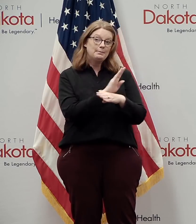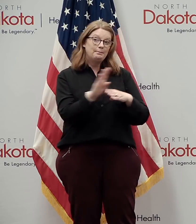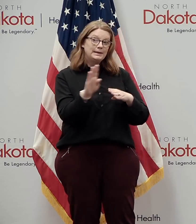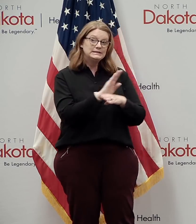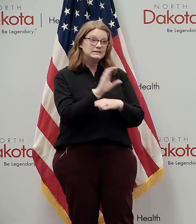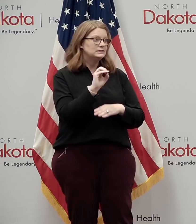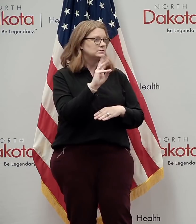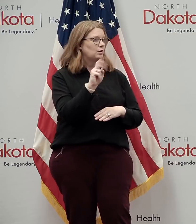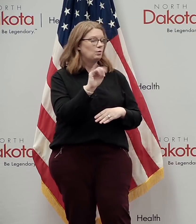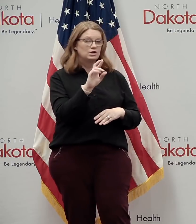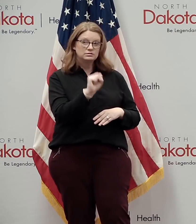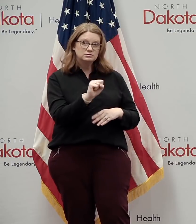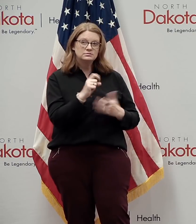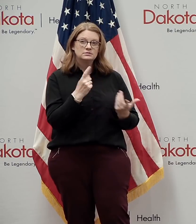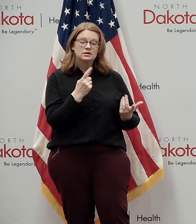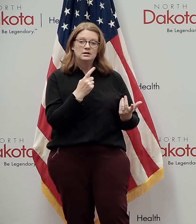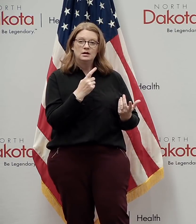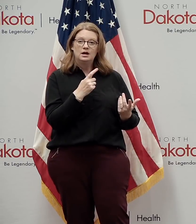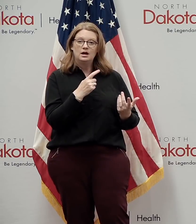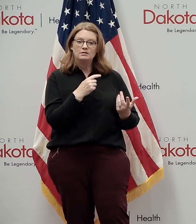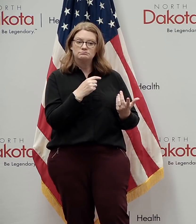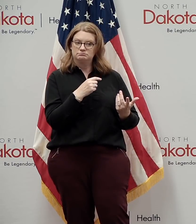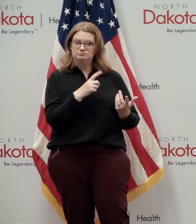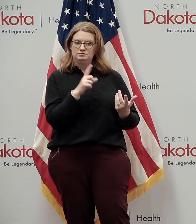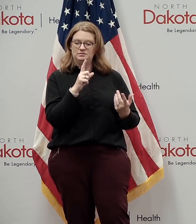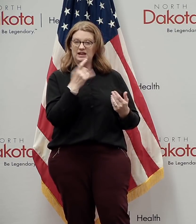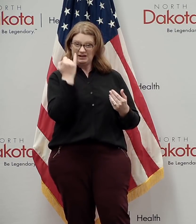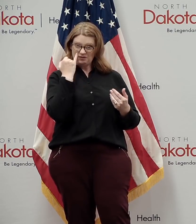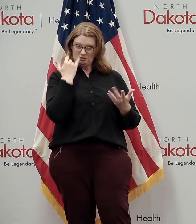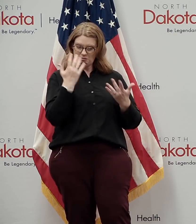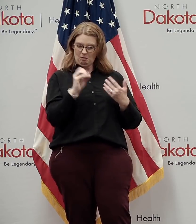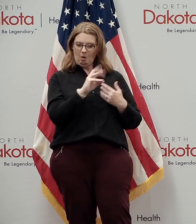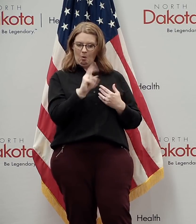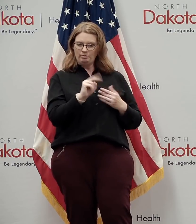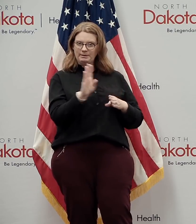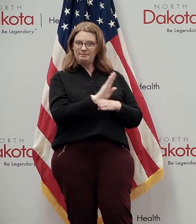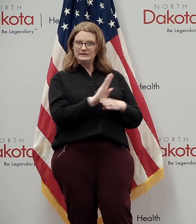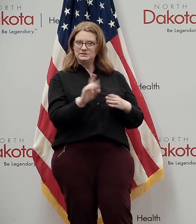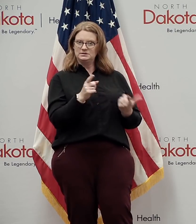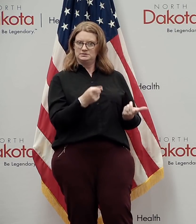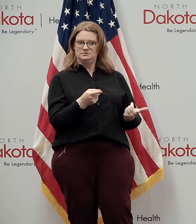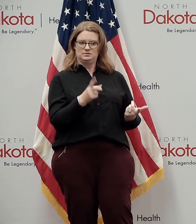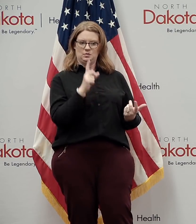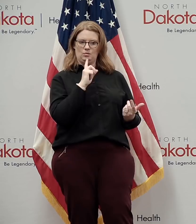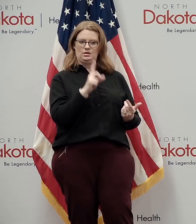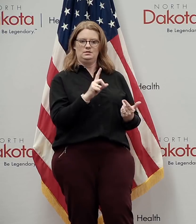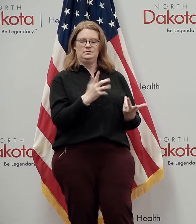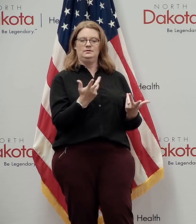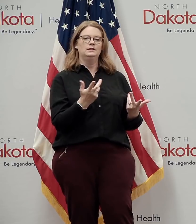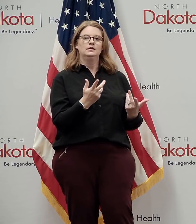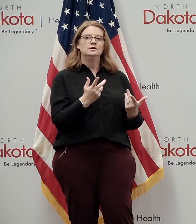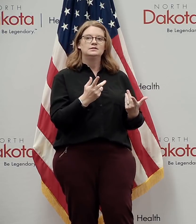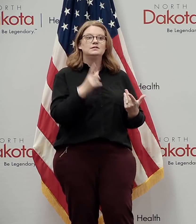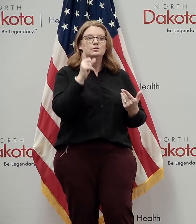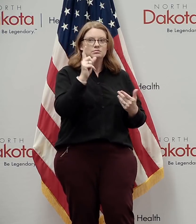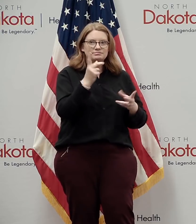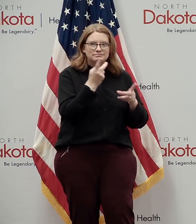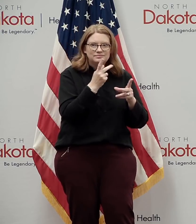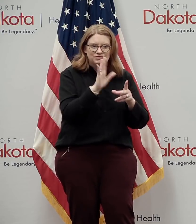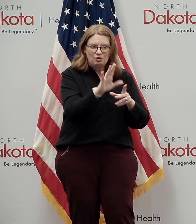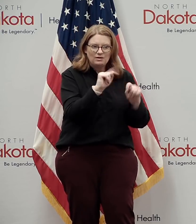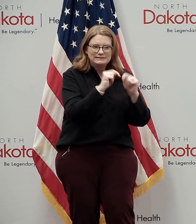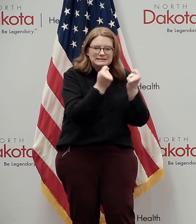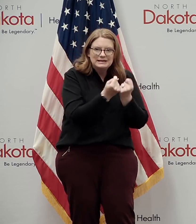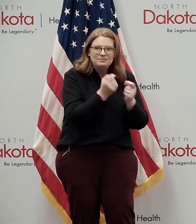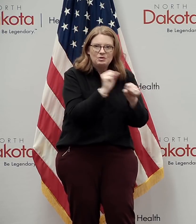your number one goals as a business owner, and the biggest asset in any business we have today is your team members,